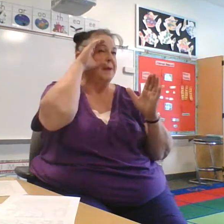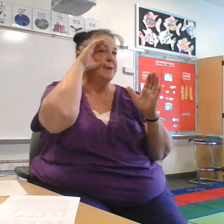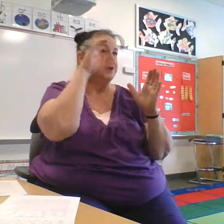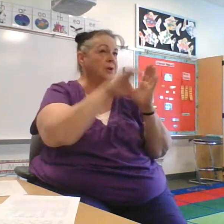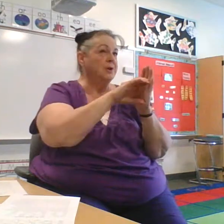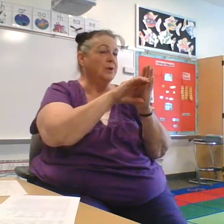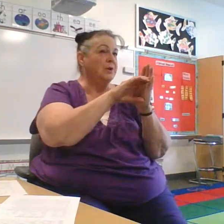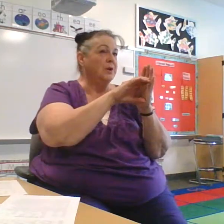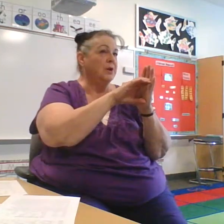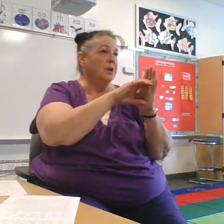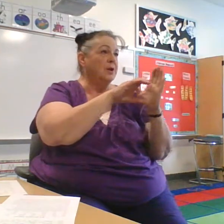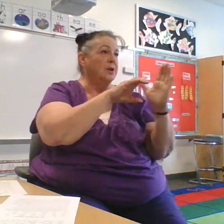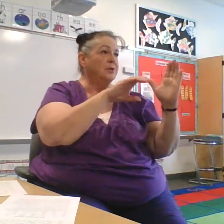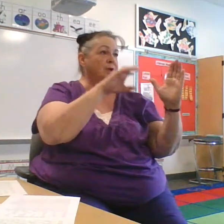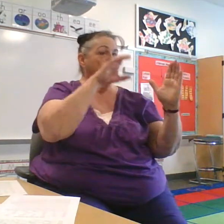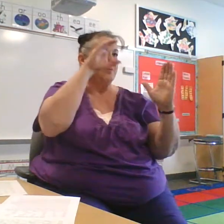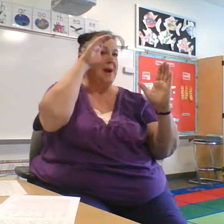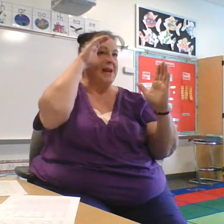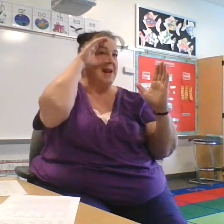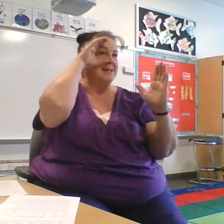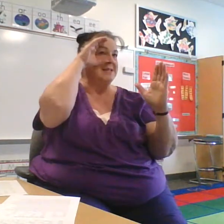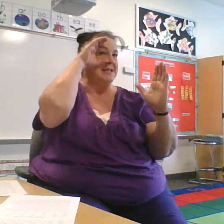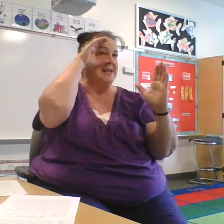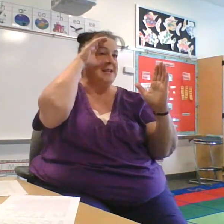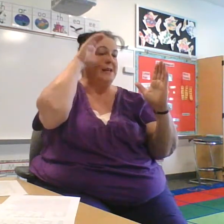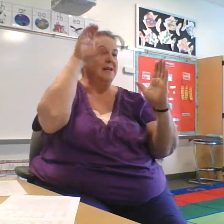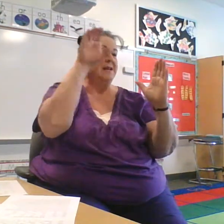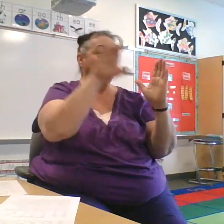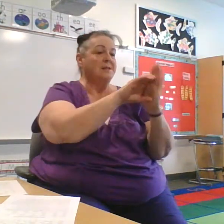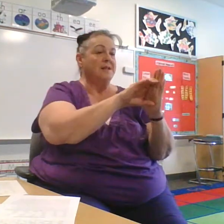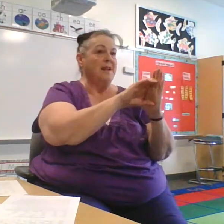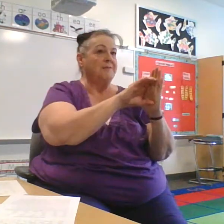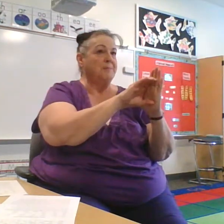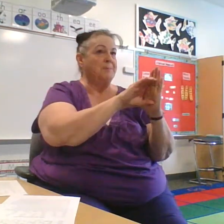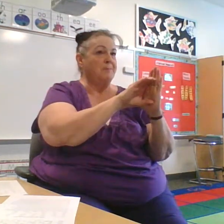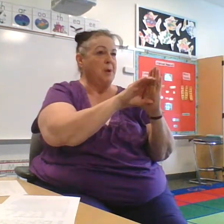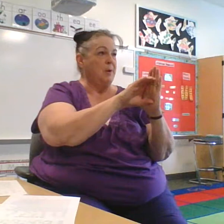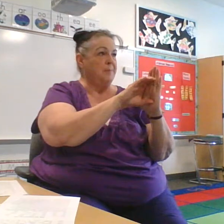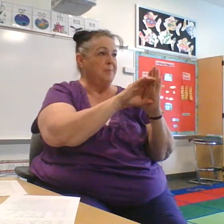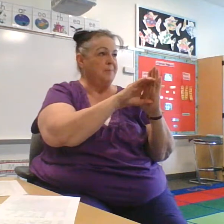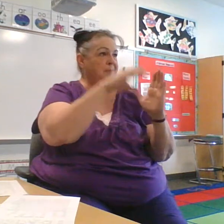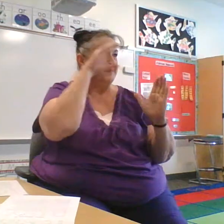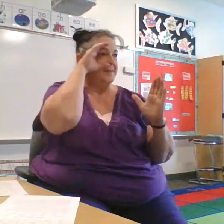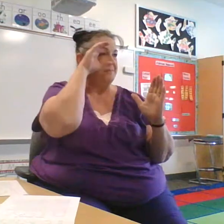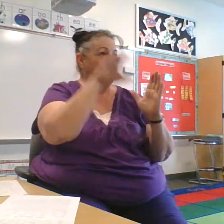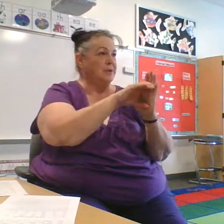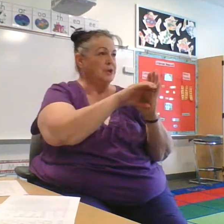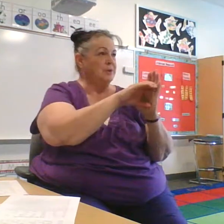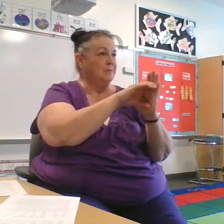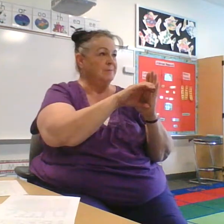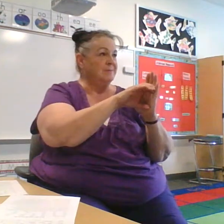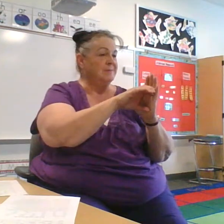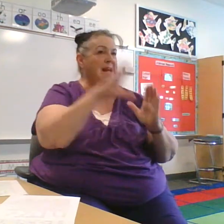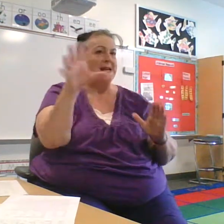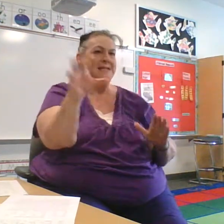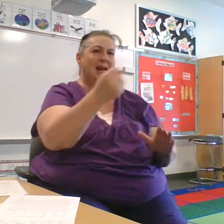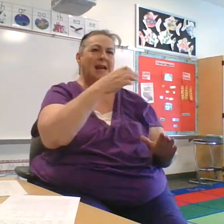picture. So right hand C to the left palm. Picture. Take